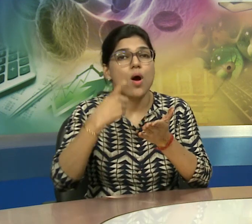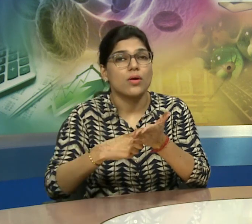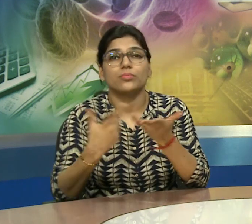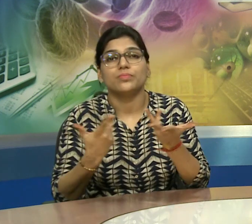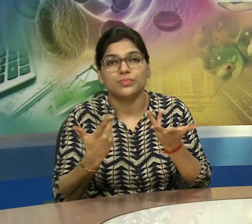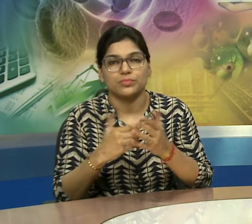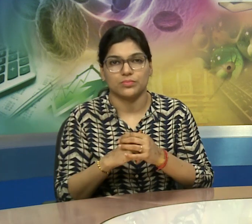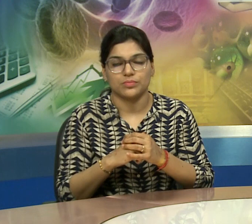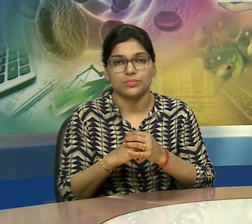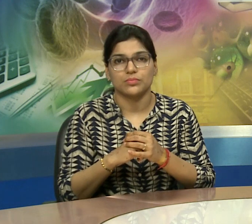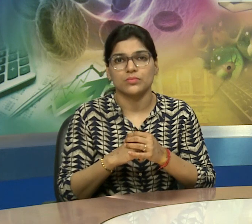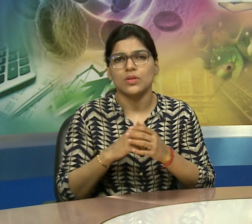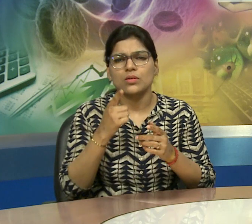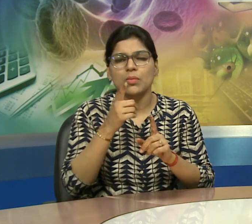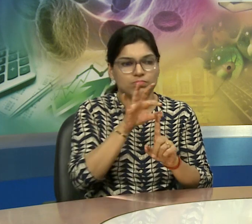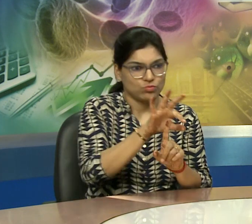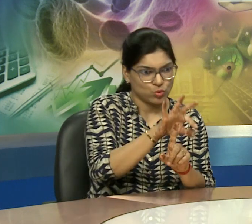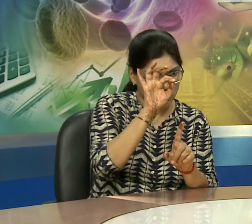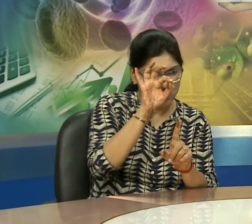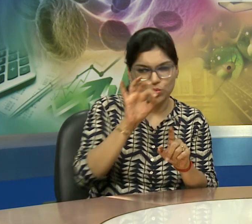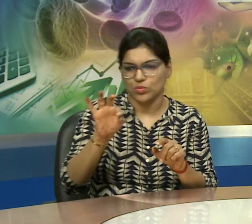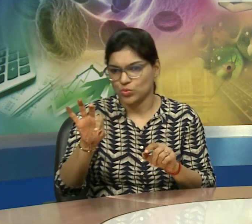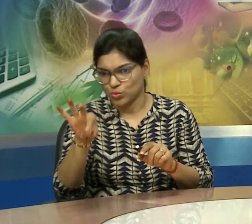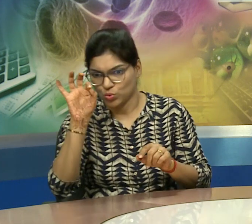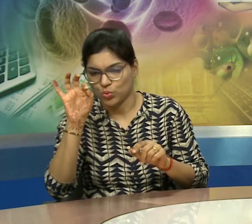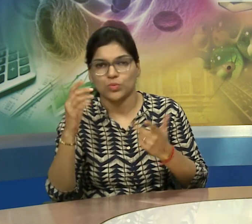Next is or, in which